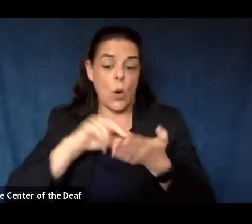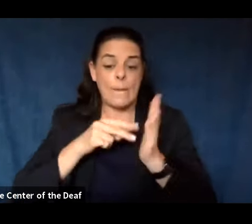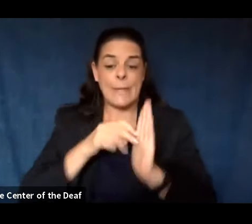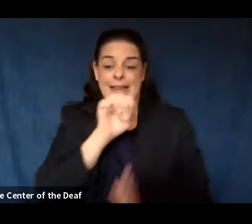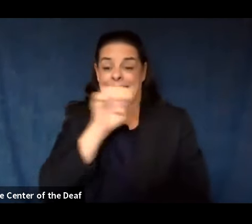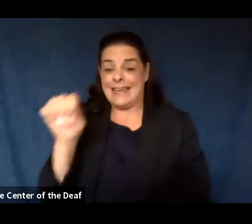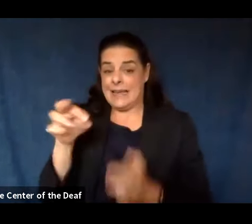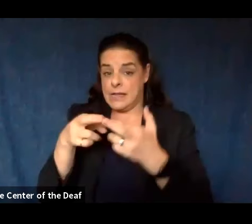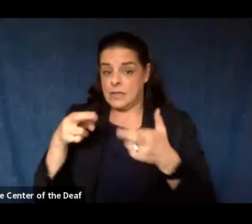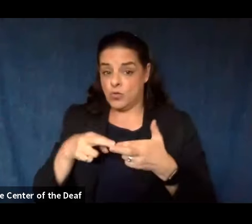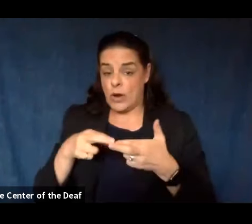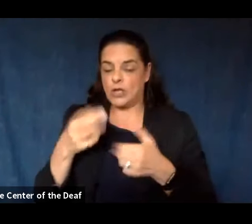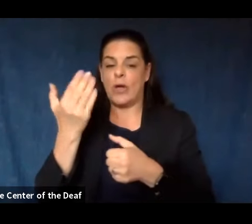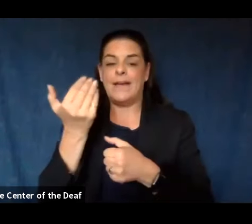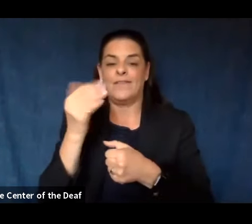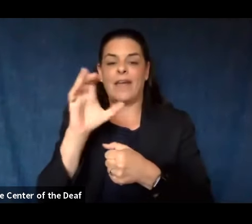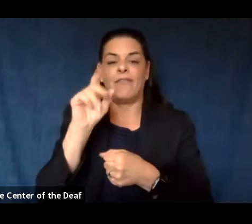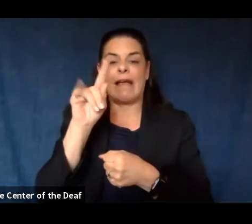all the 15 counties that